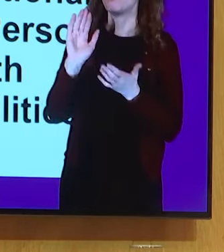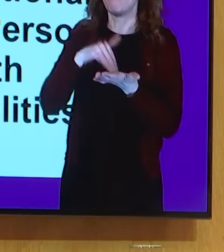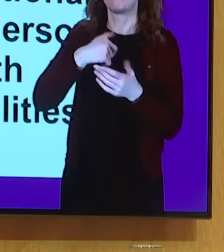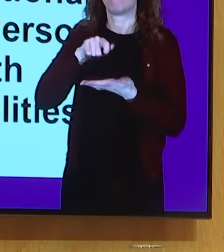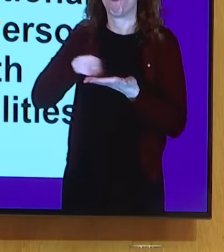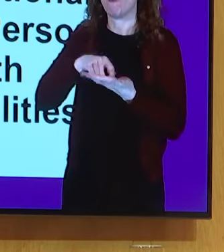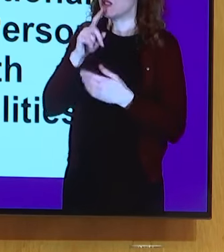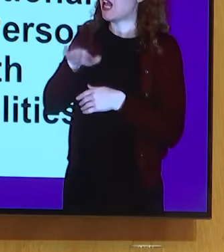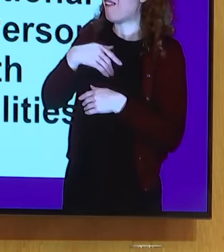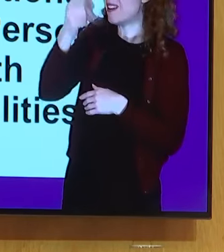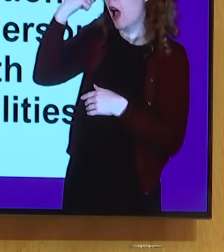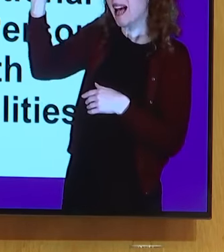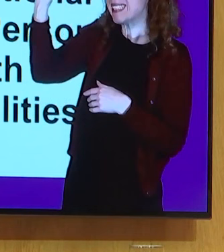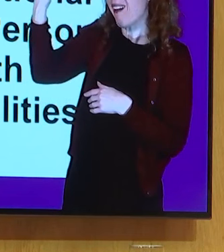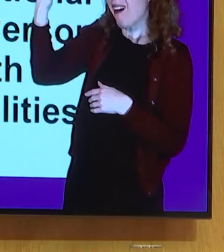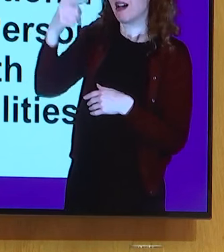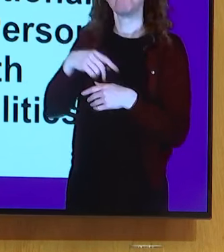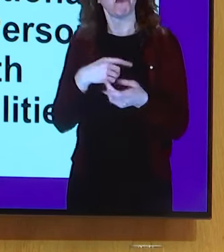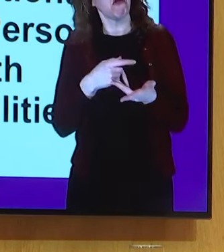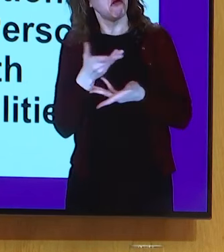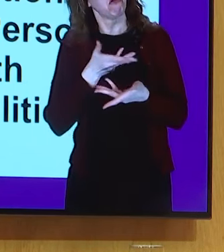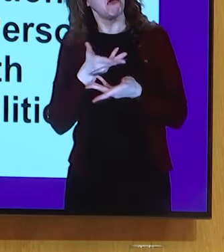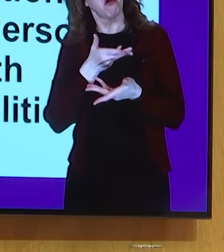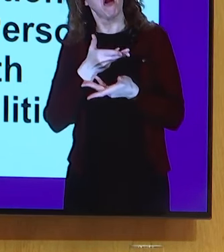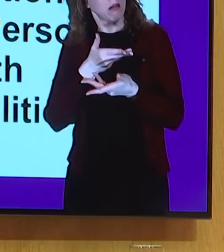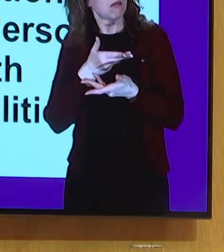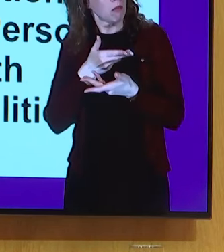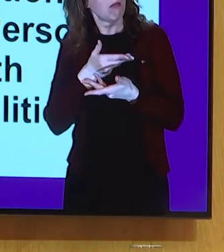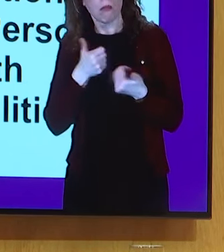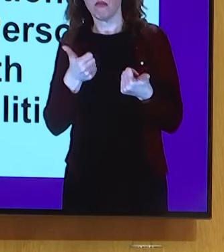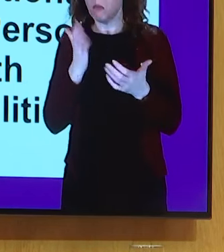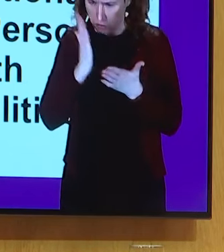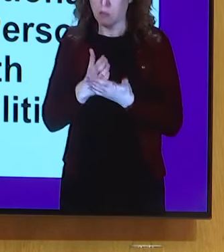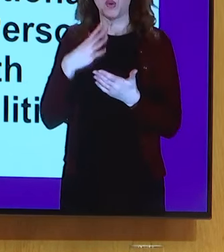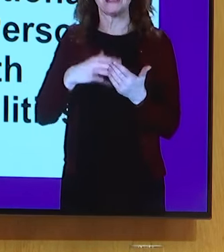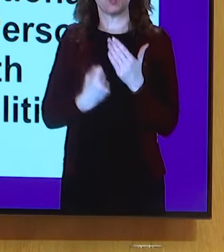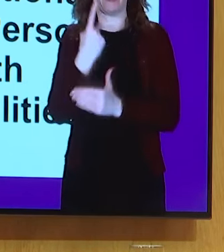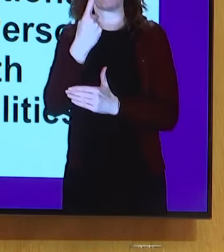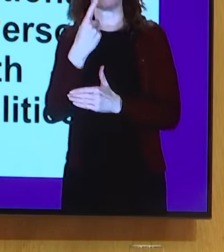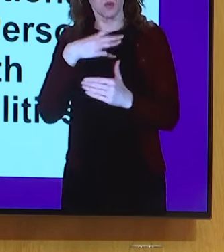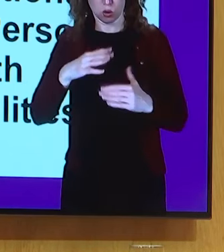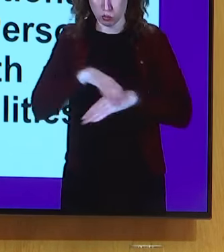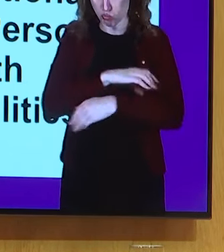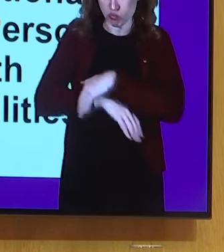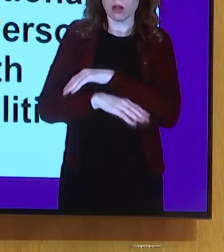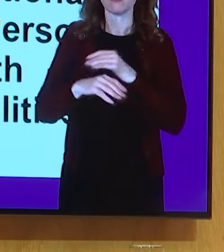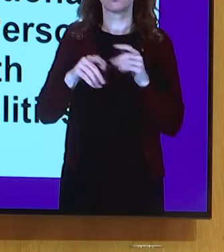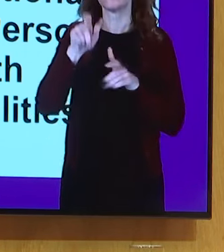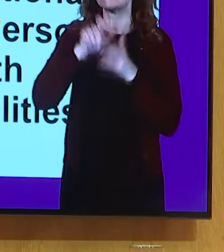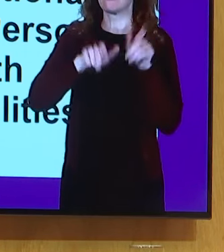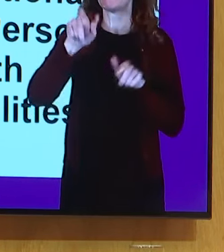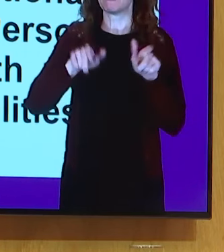said, I've had a bit of an idea. And then we both thought, this actually has to happen. We need to make this happen. So disabled people across